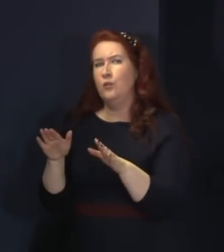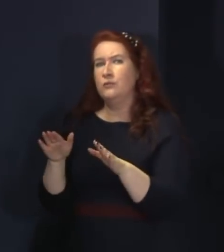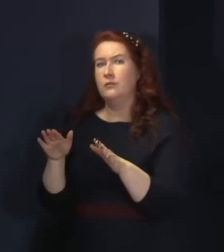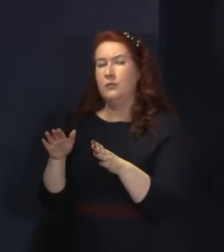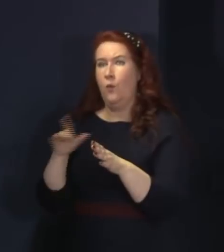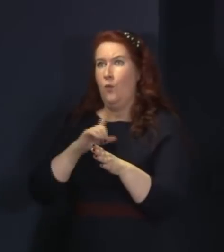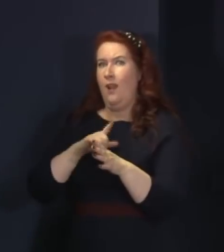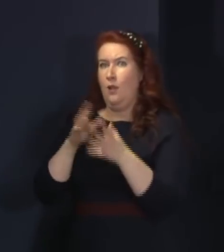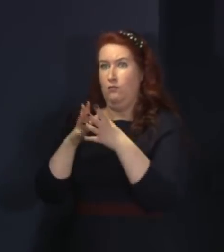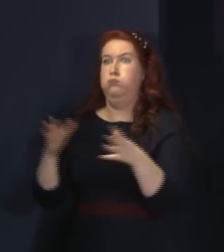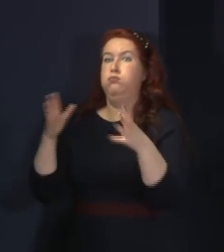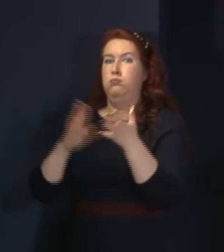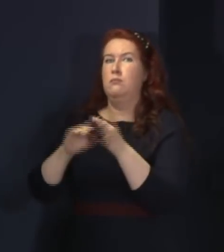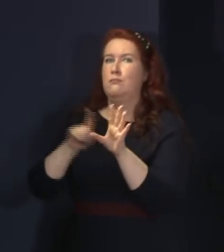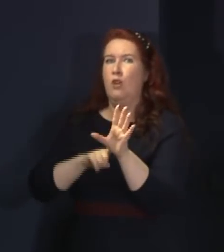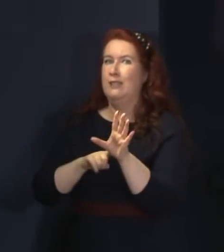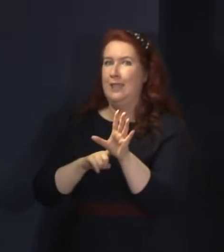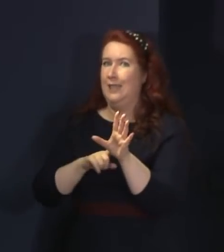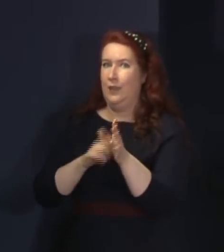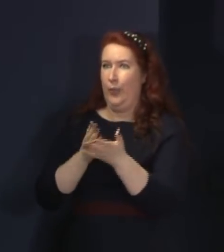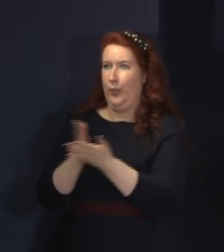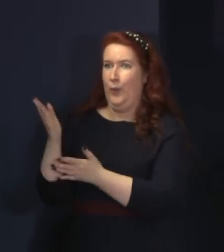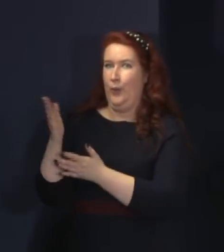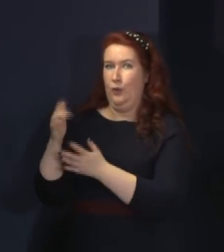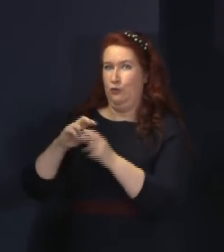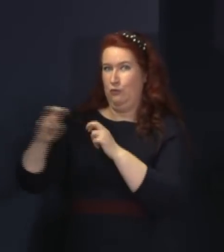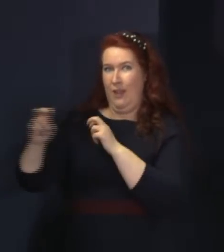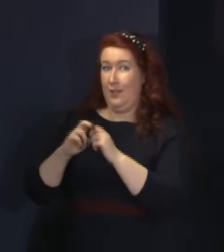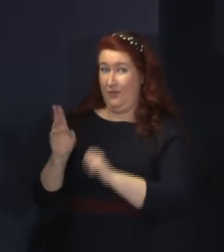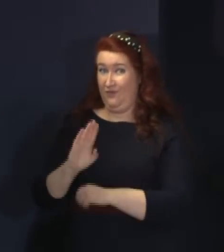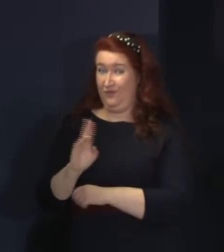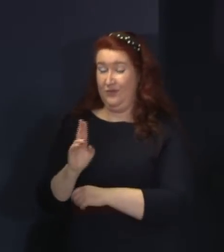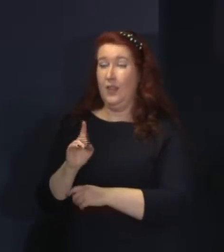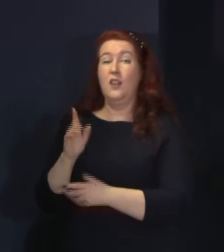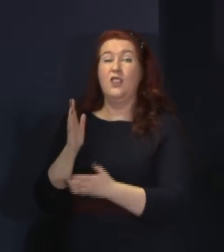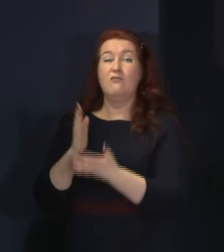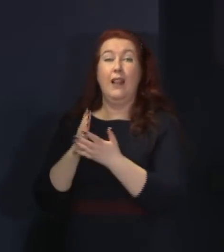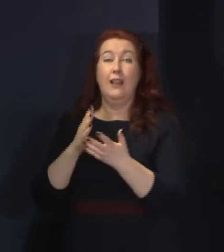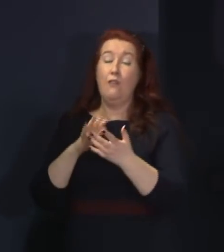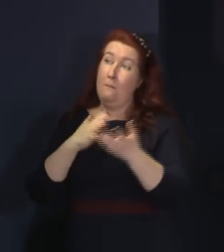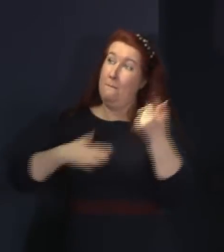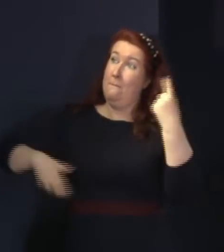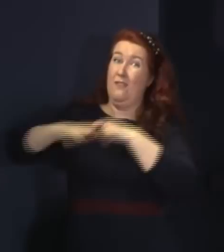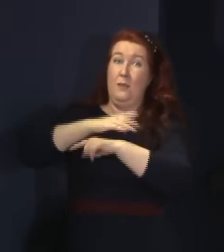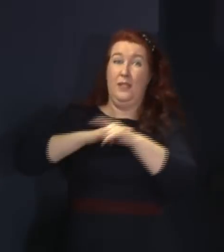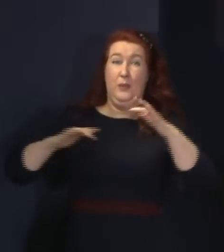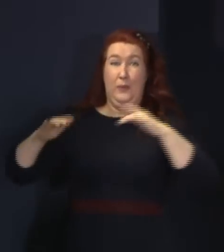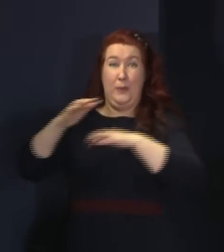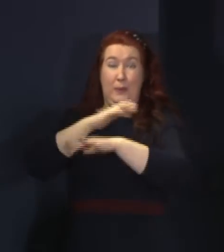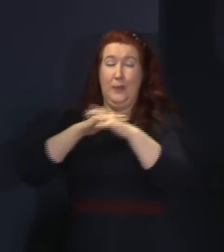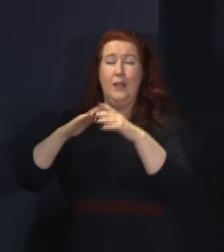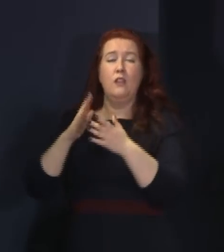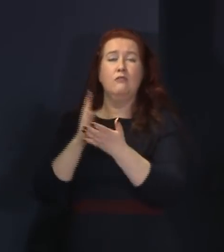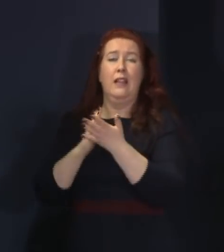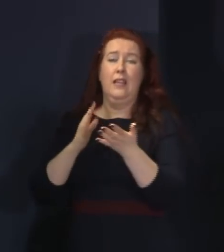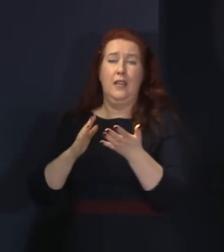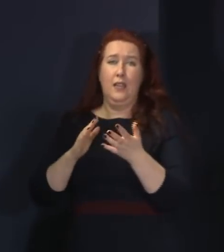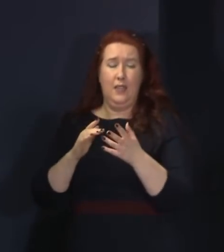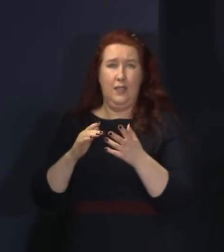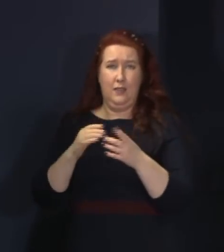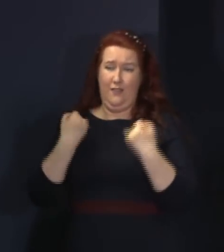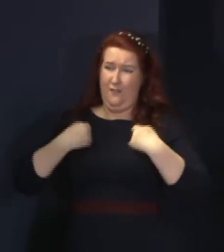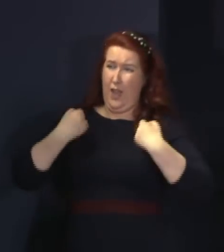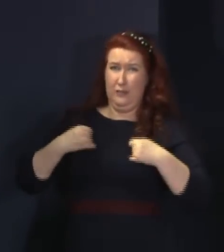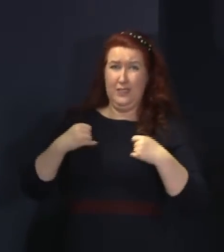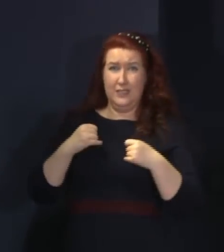in cases that we're seeing in Murray just now. Simply, the virus has still not gone away from many of our communities across Scotland just